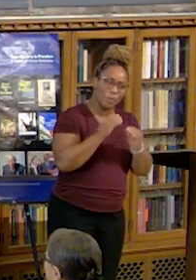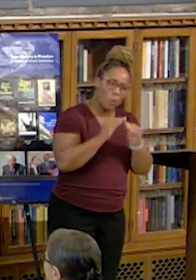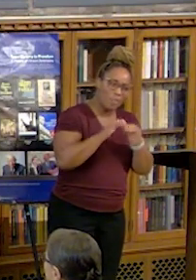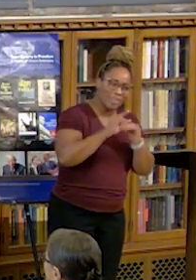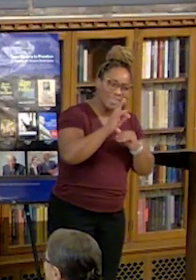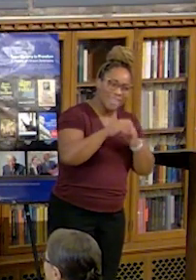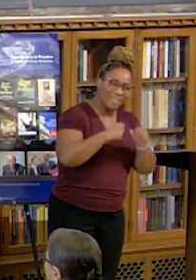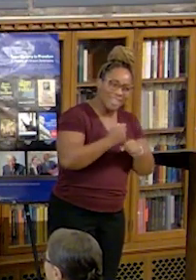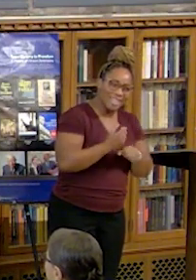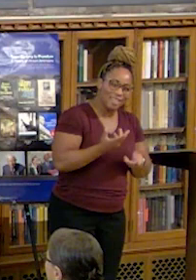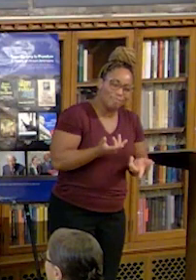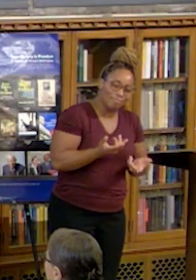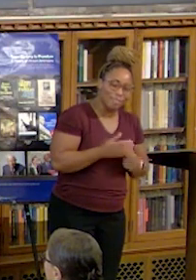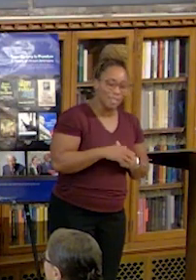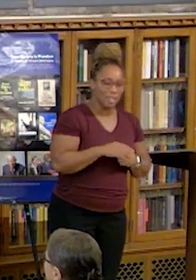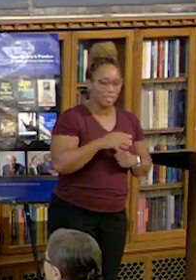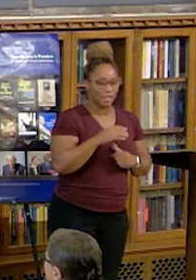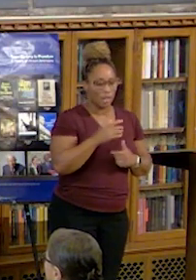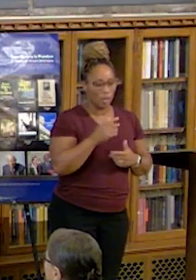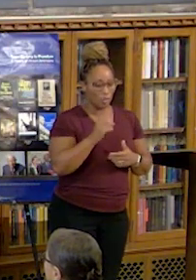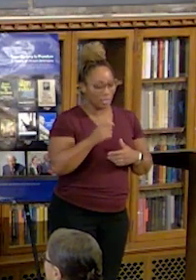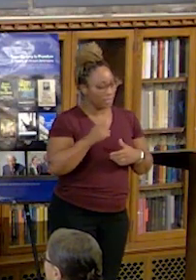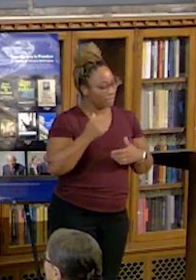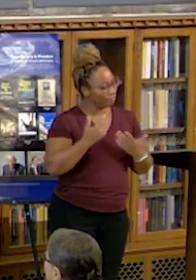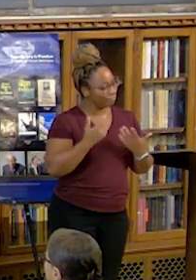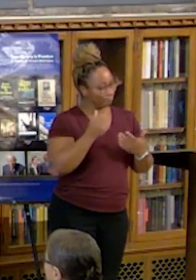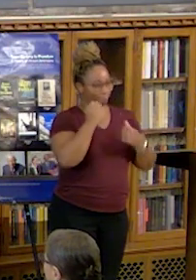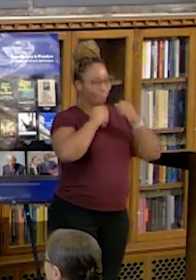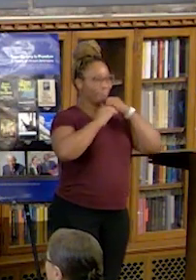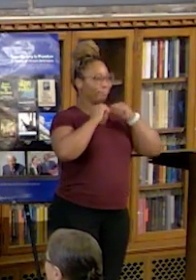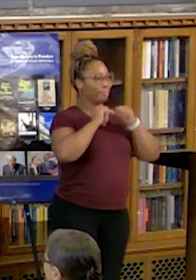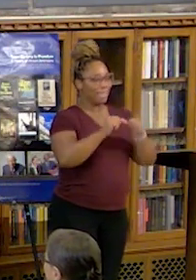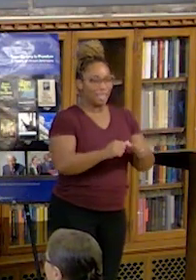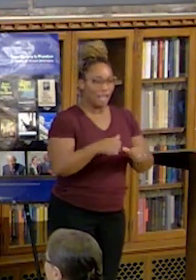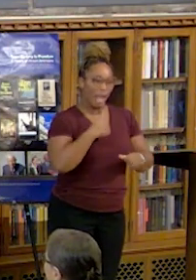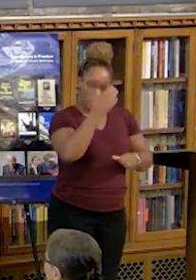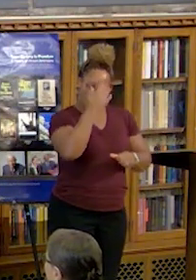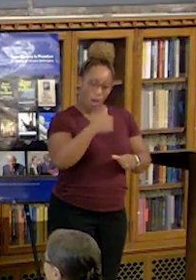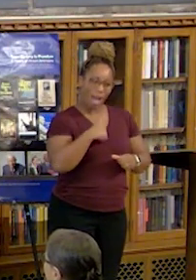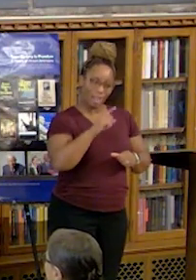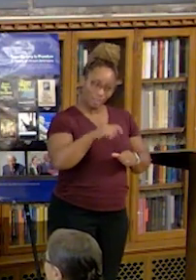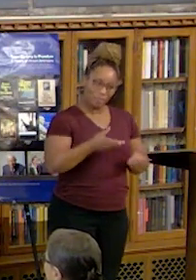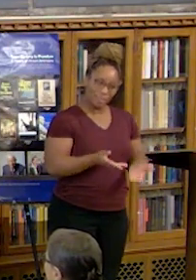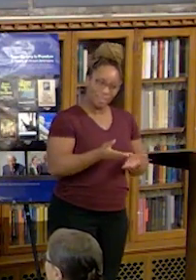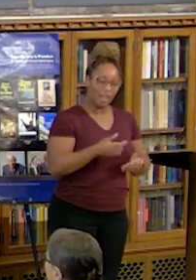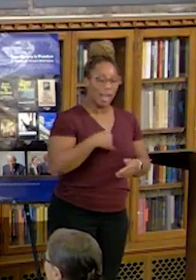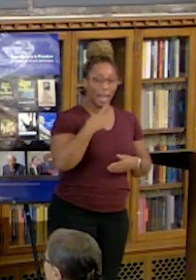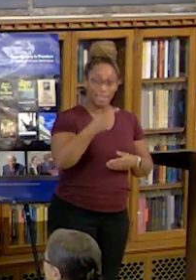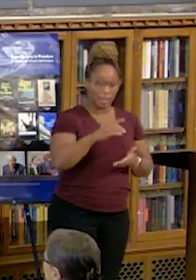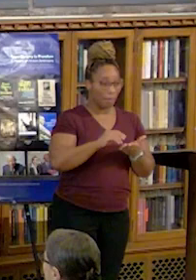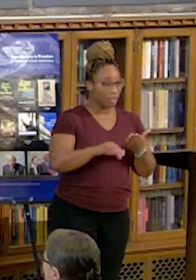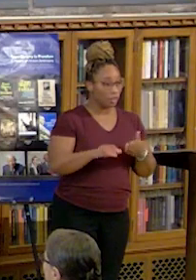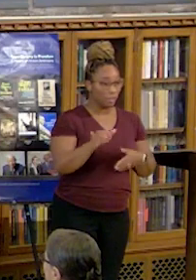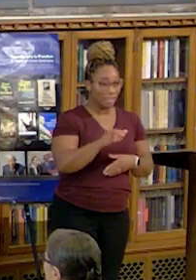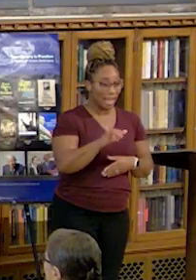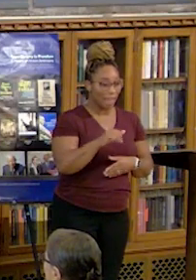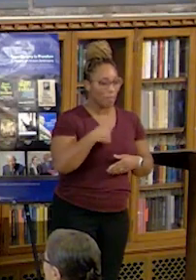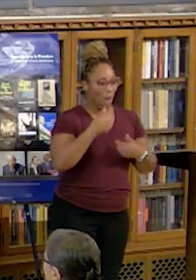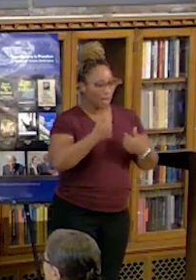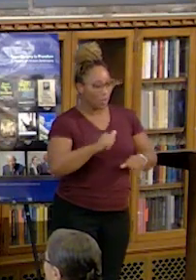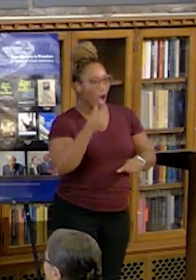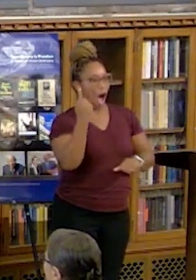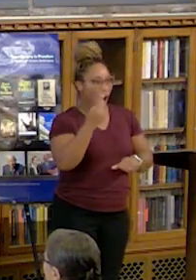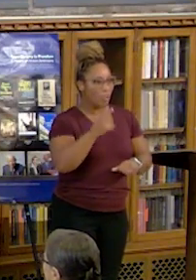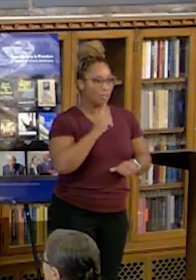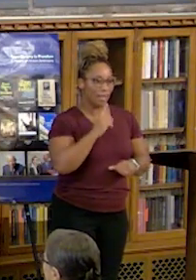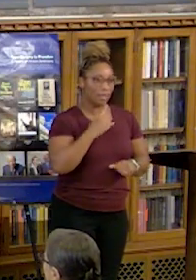years and So like um you just roll with the punches and and know that you belong right and I tell my students that so I try to